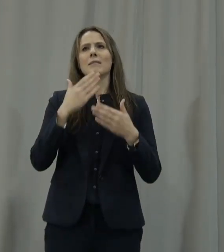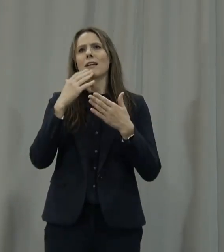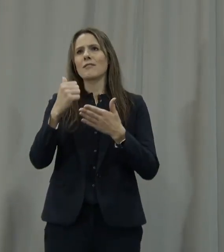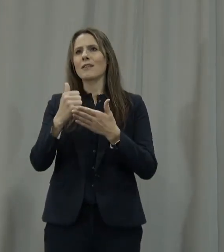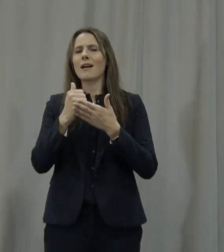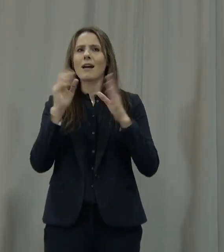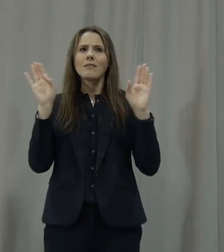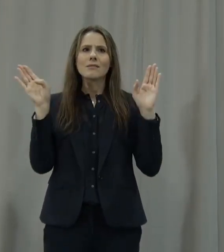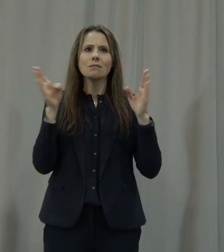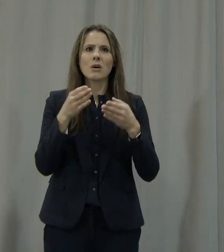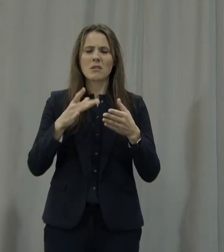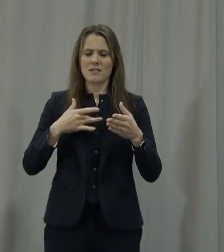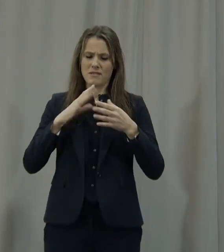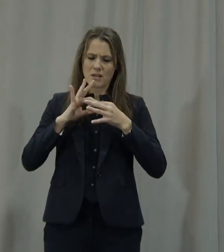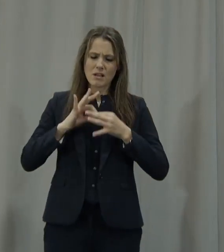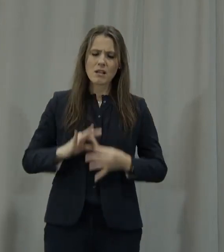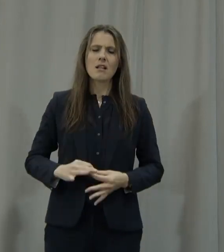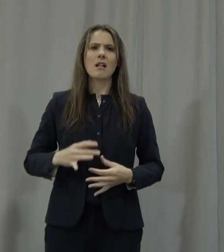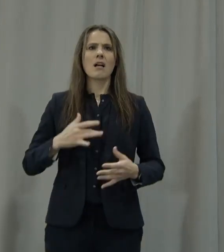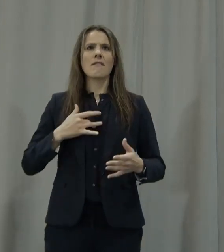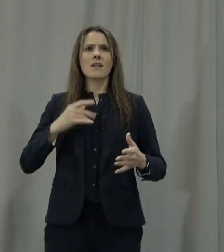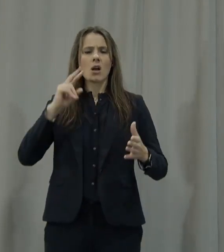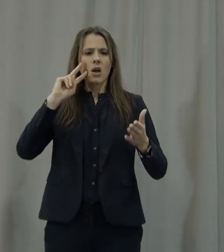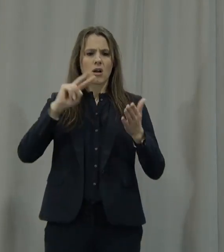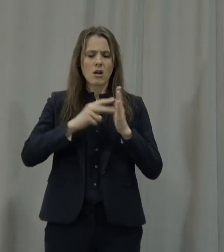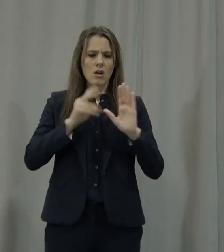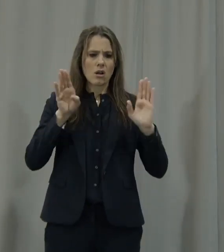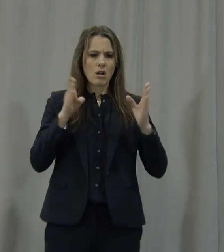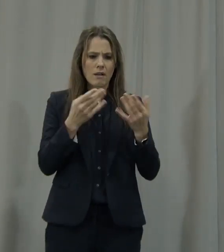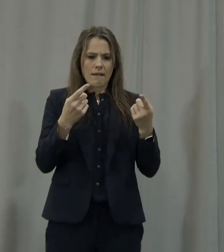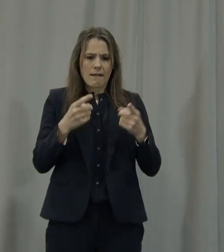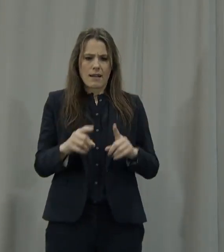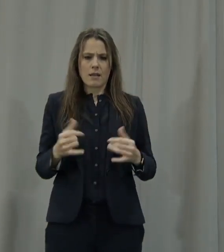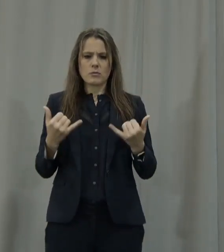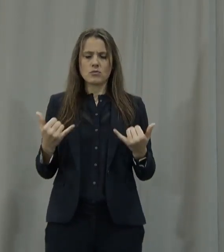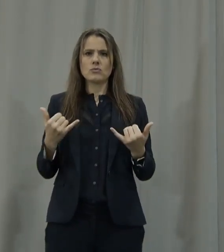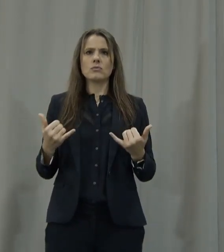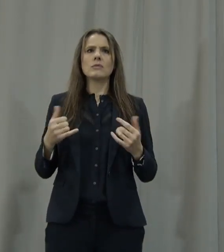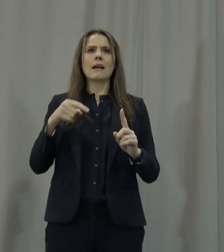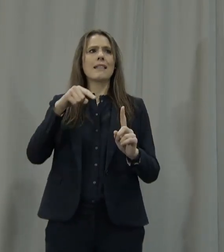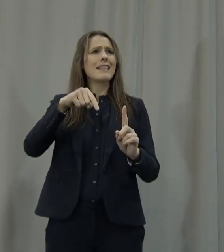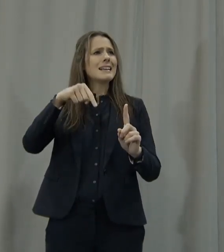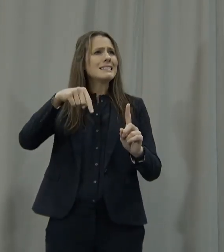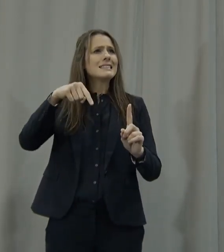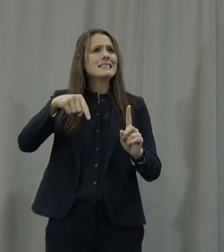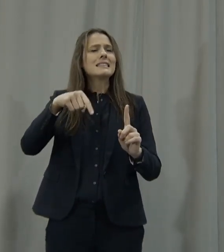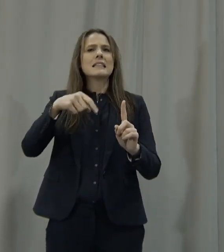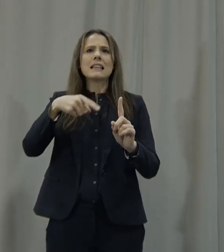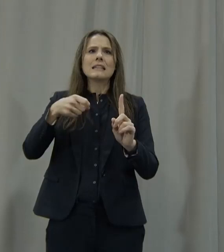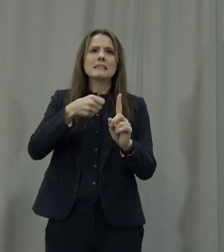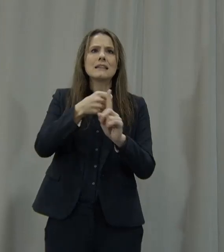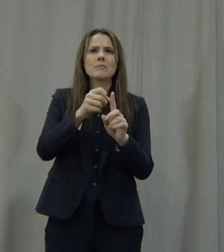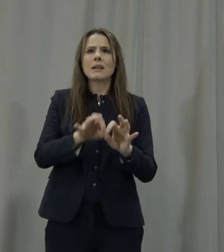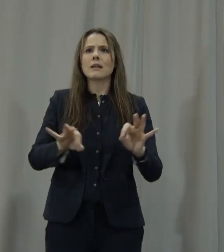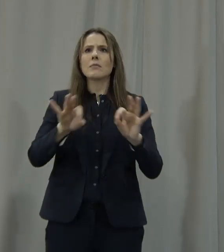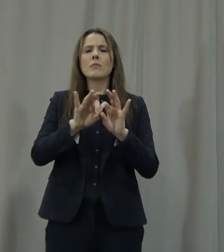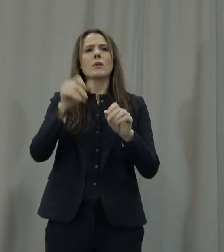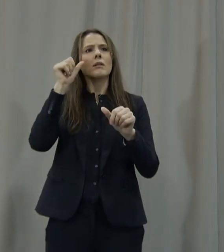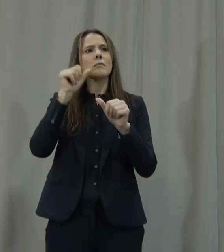focused, grounded, and intentional on and centered on the impact of discrimination on